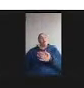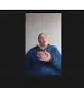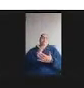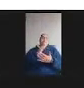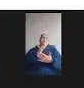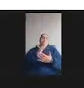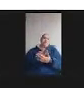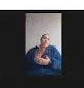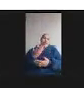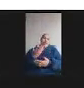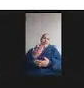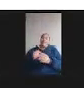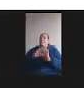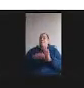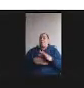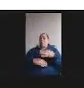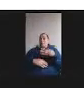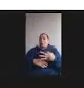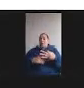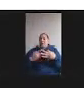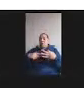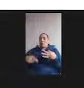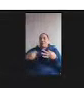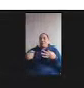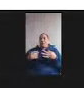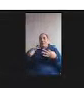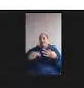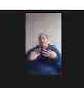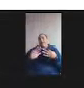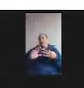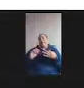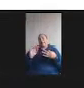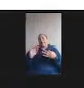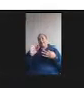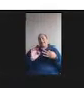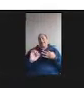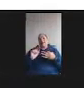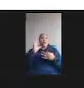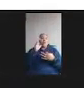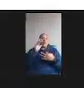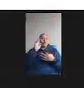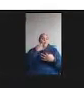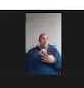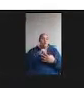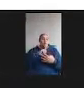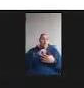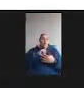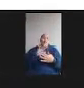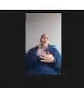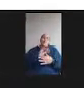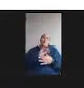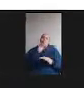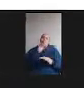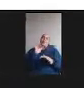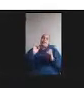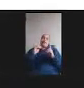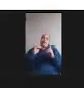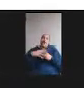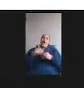to Program 3, we spent just less than 90% of that budget, and the main reason for that is under public education outreach, and that relates